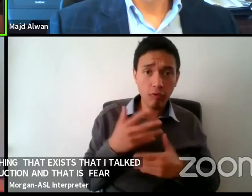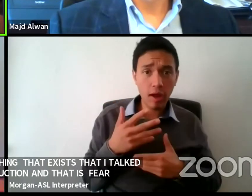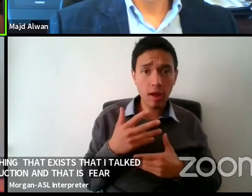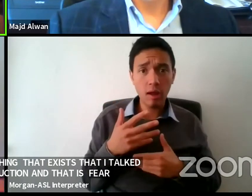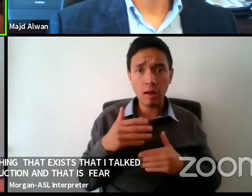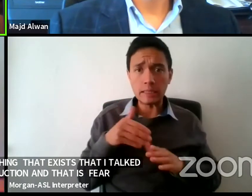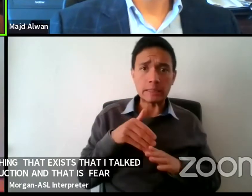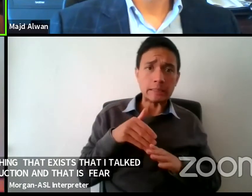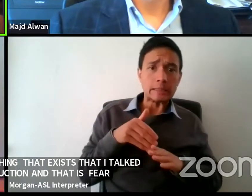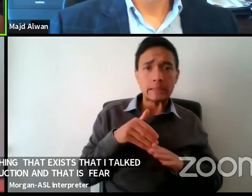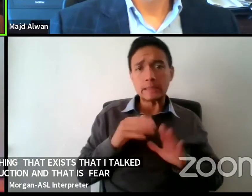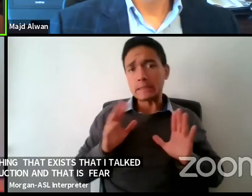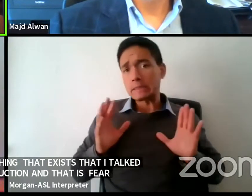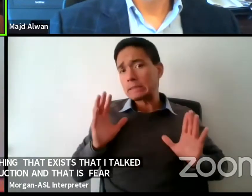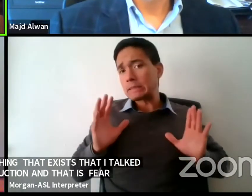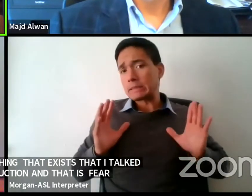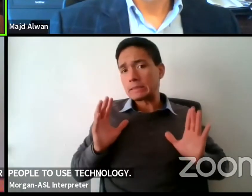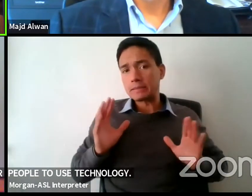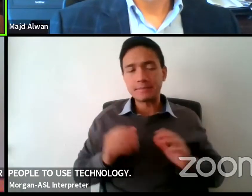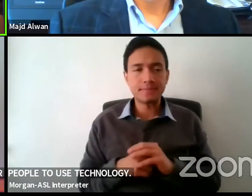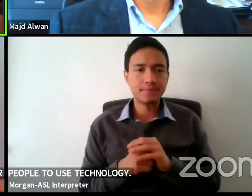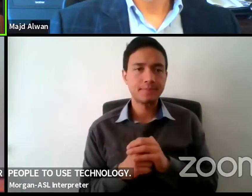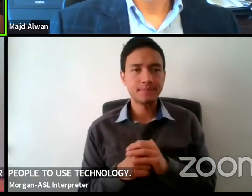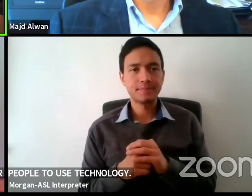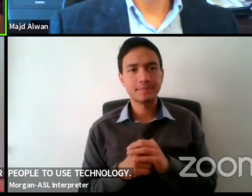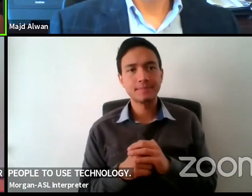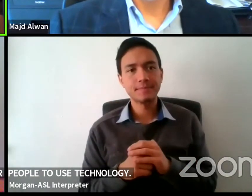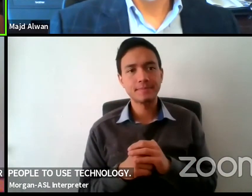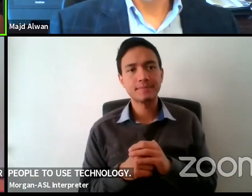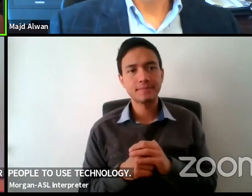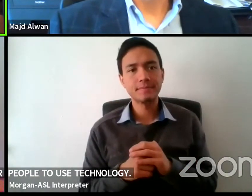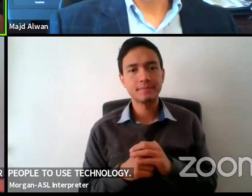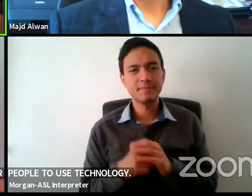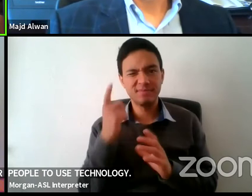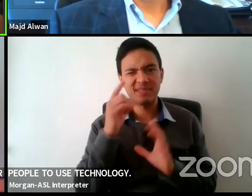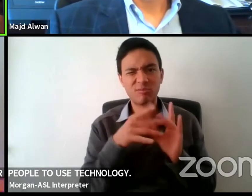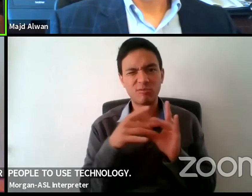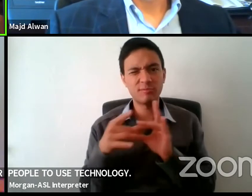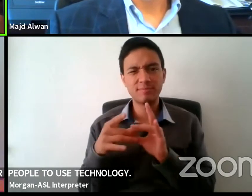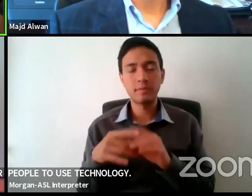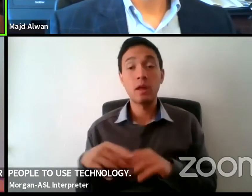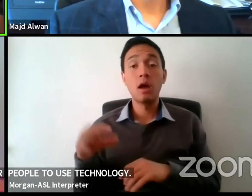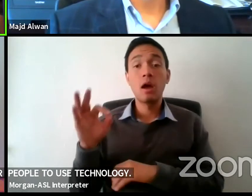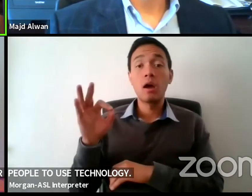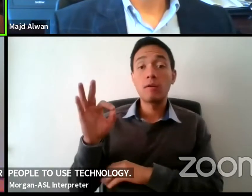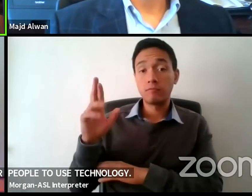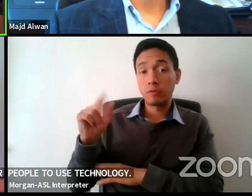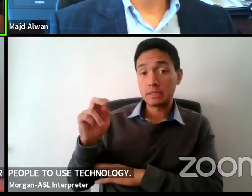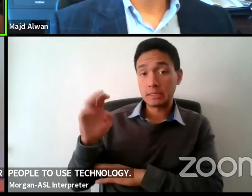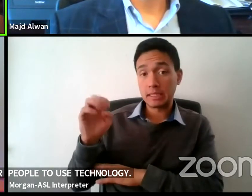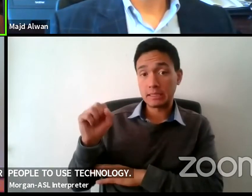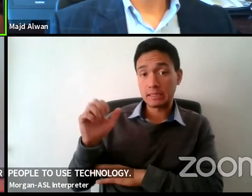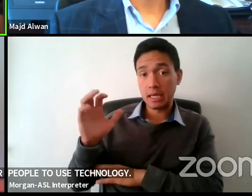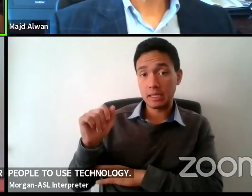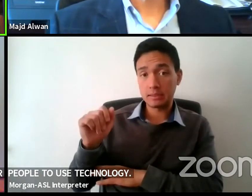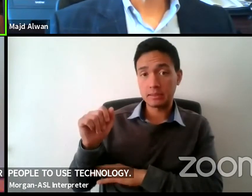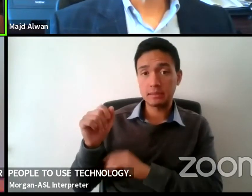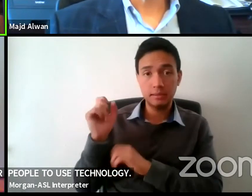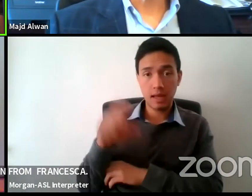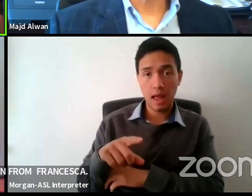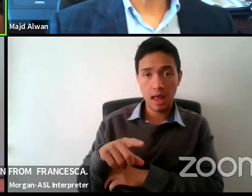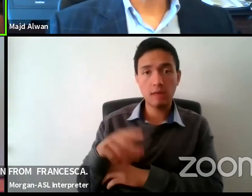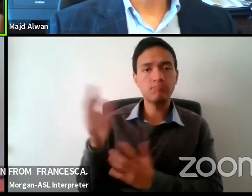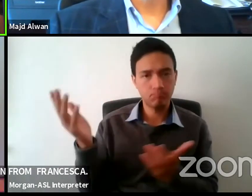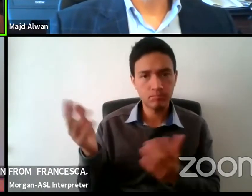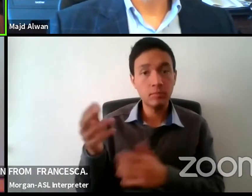technology. This is actually a question from Francesca on this point as well. So panelists, how are